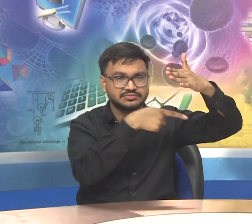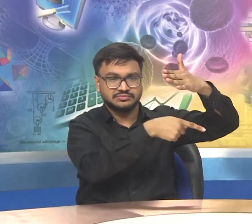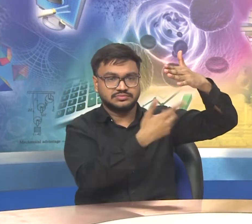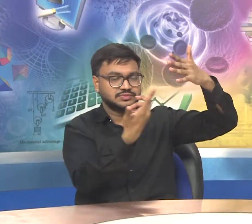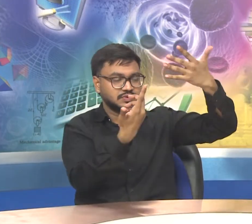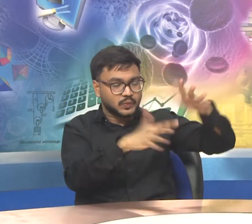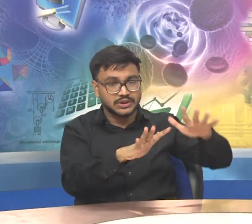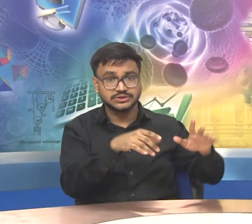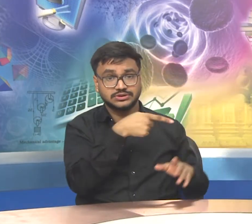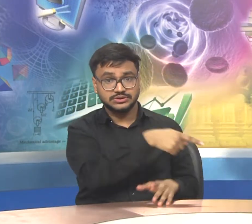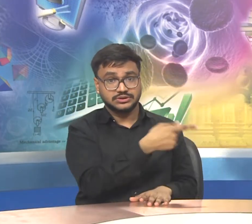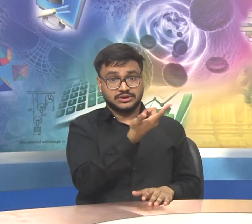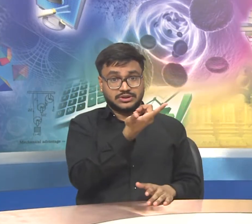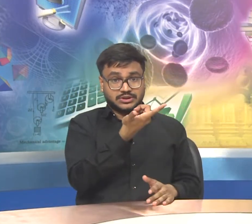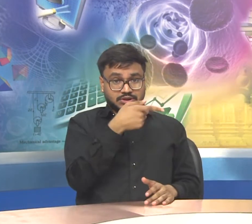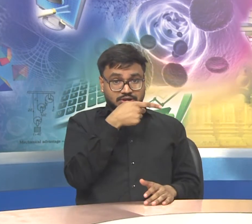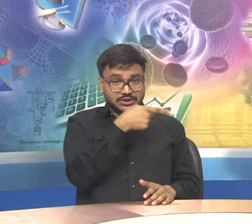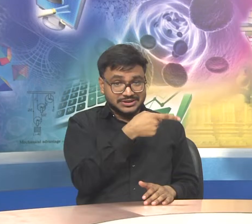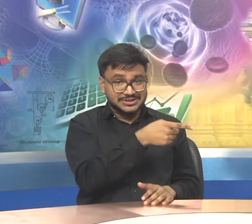While appointing the Chief Justice,